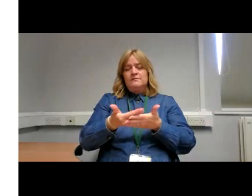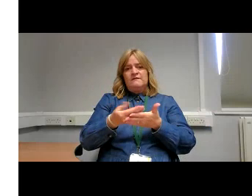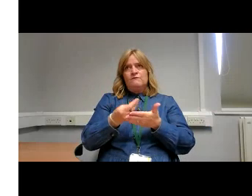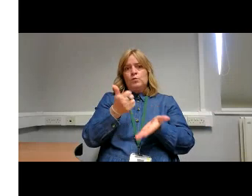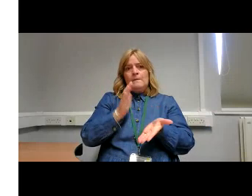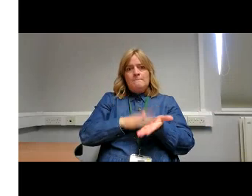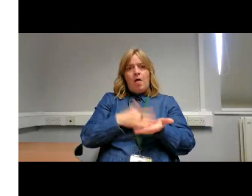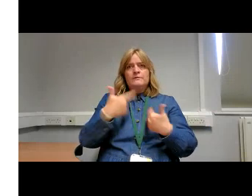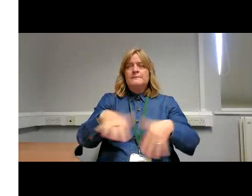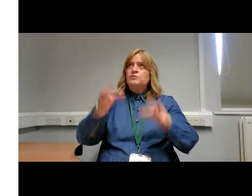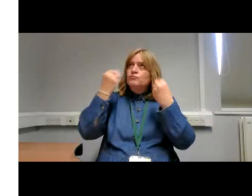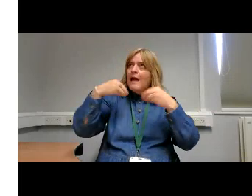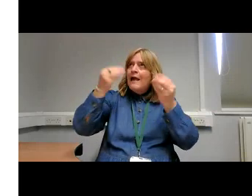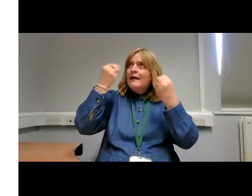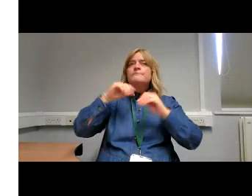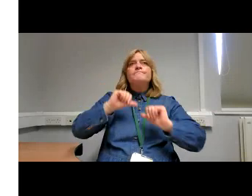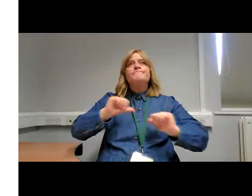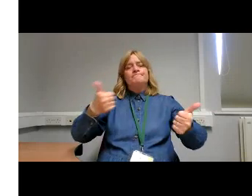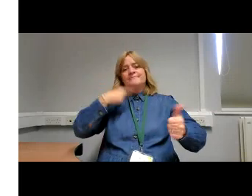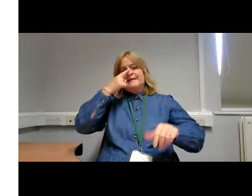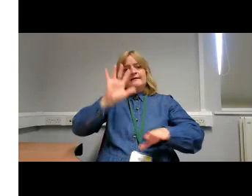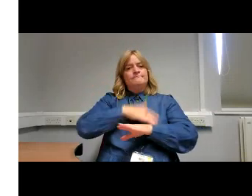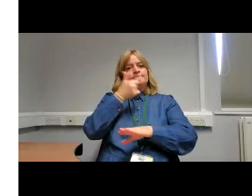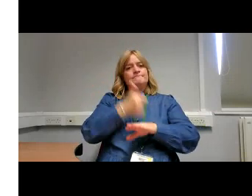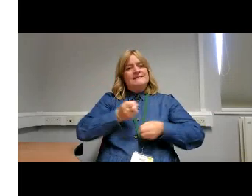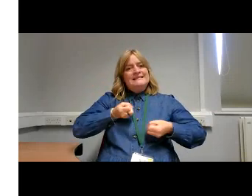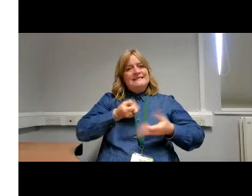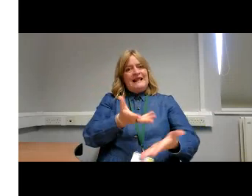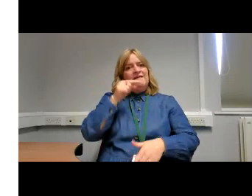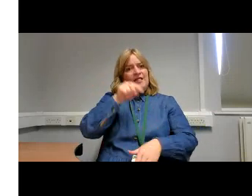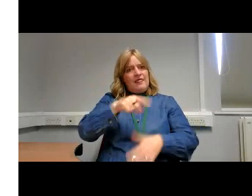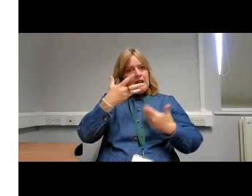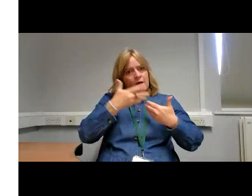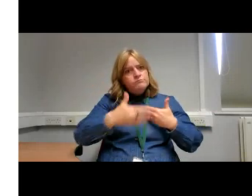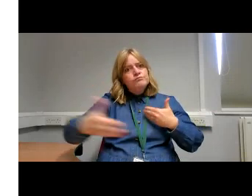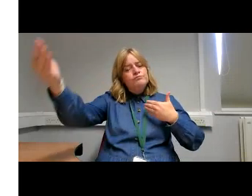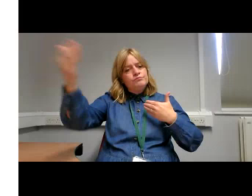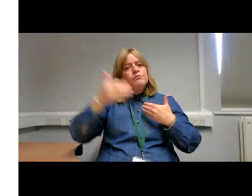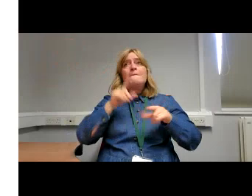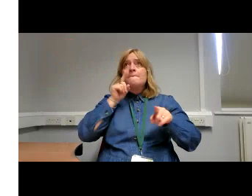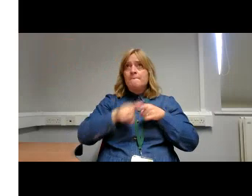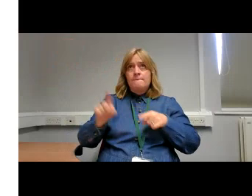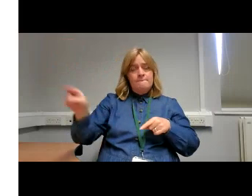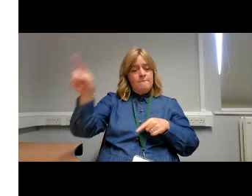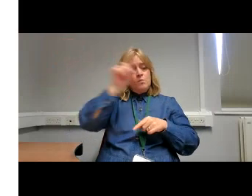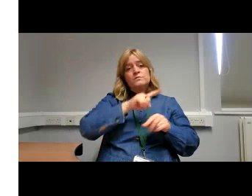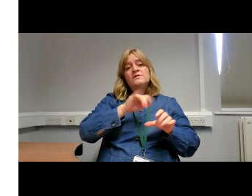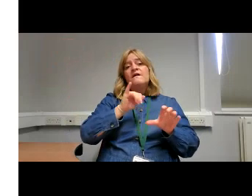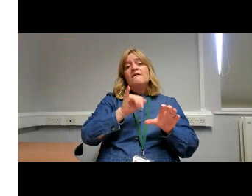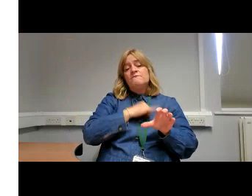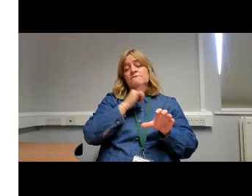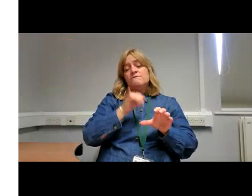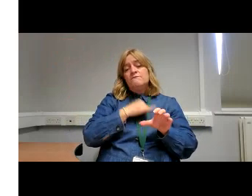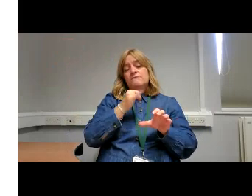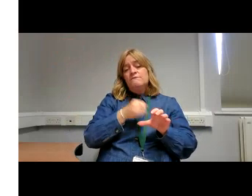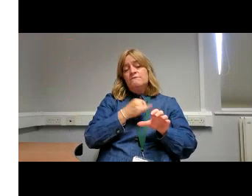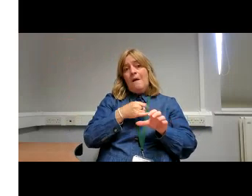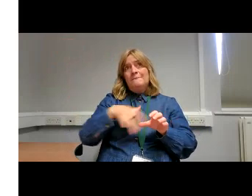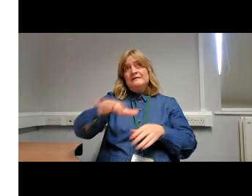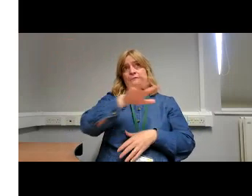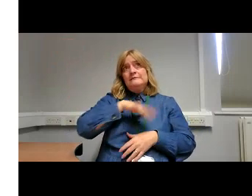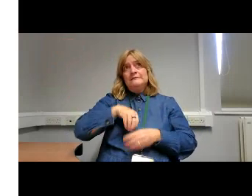trained to deliver that. And so most surgeries across Derbyshire, sorry, most pharmacies